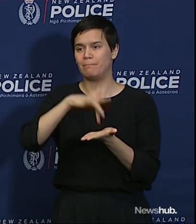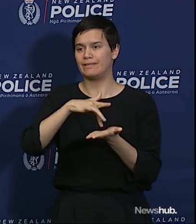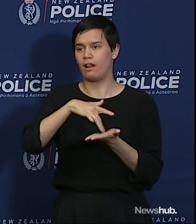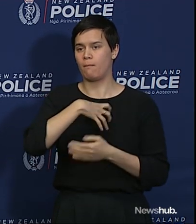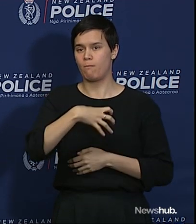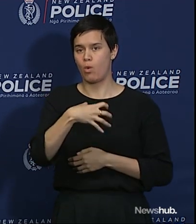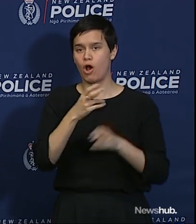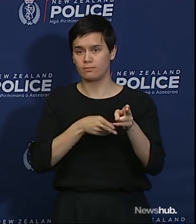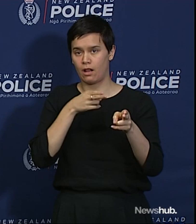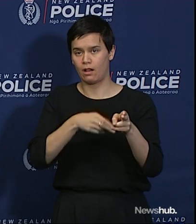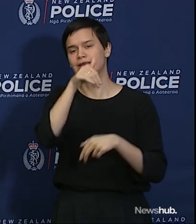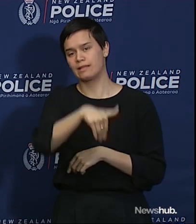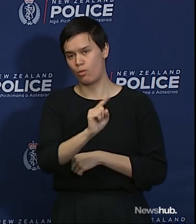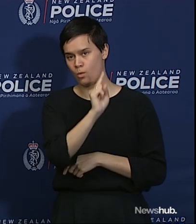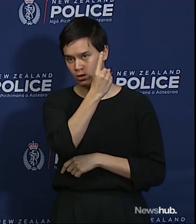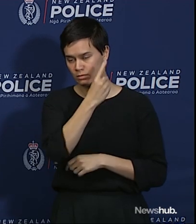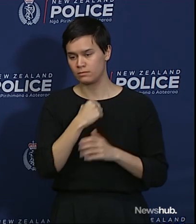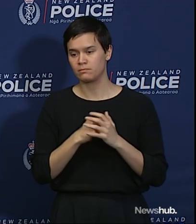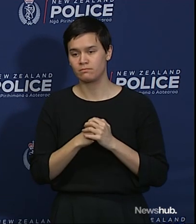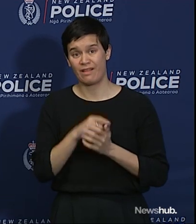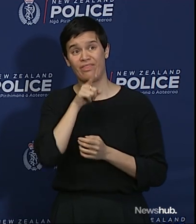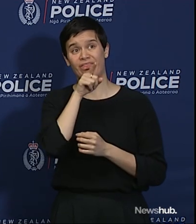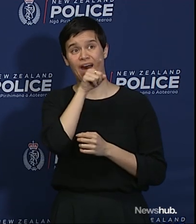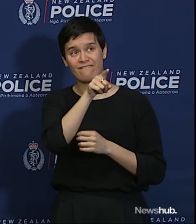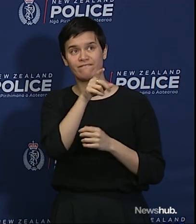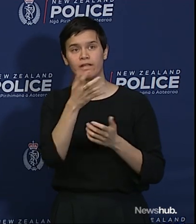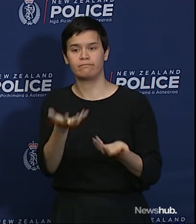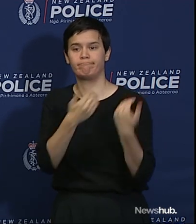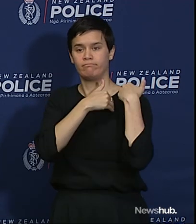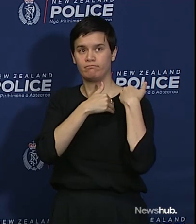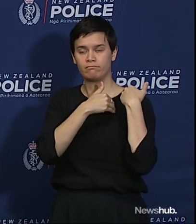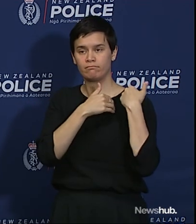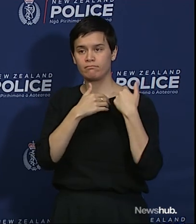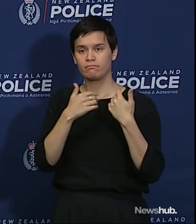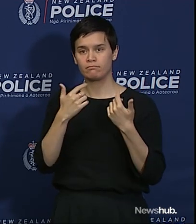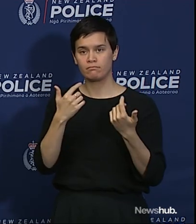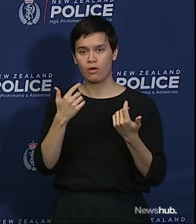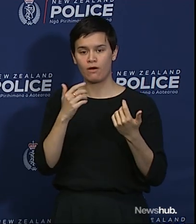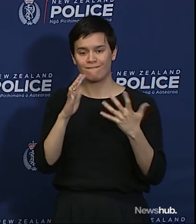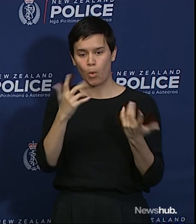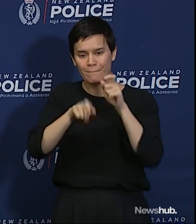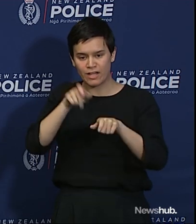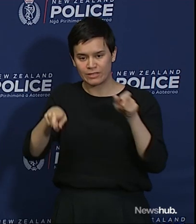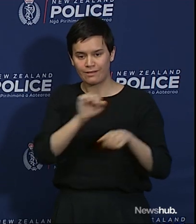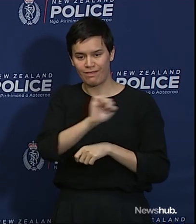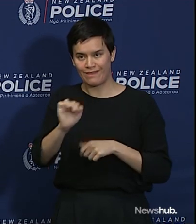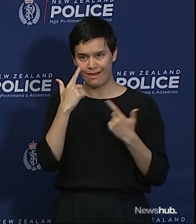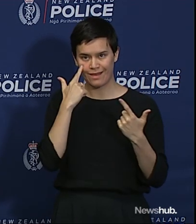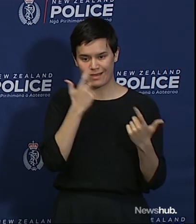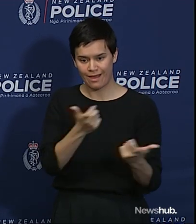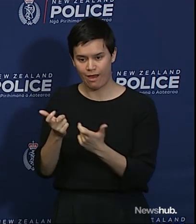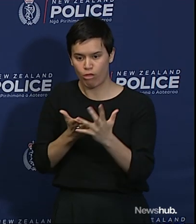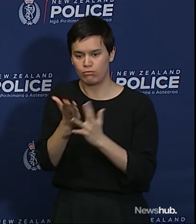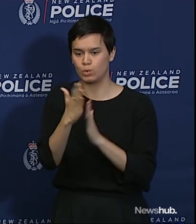taken over essentially the overall control of the care for those patients and the coordination across the